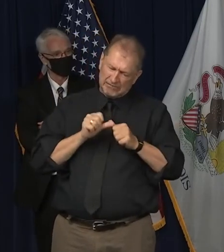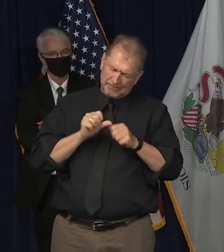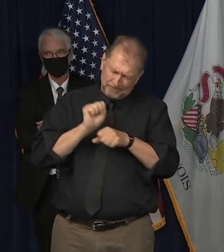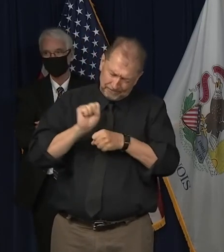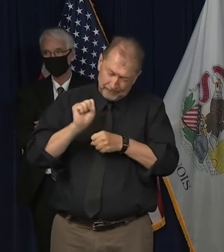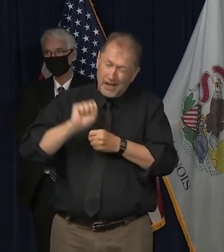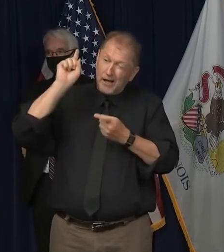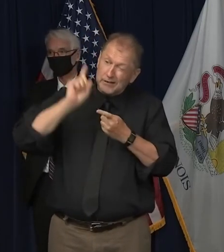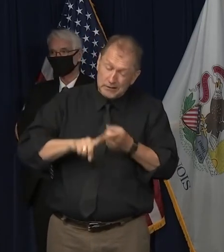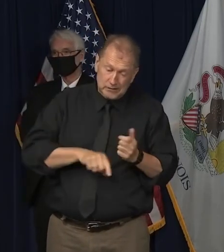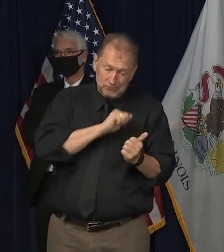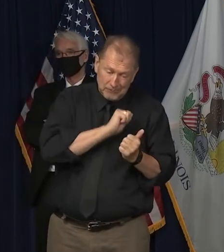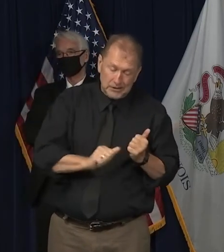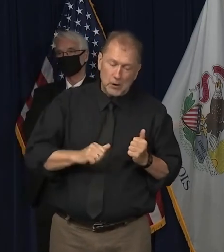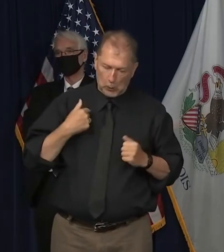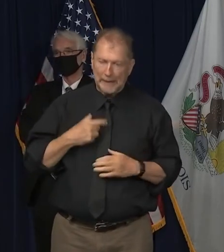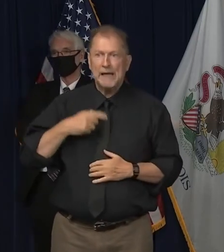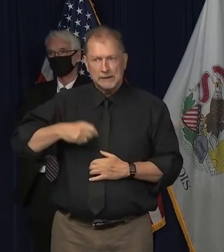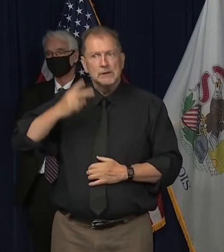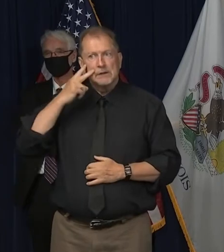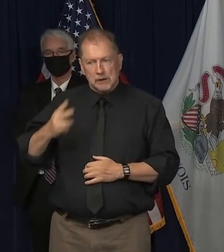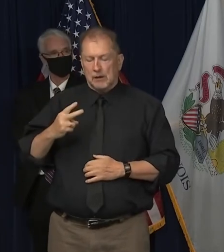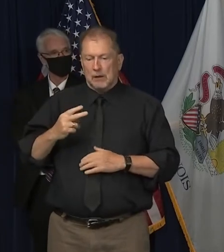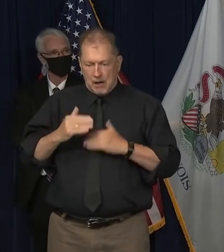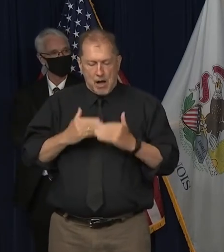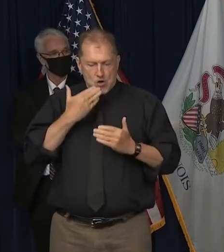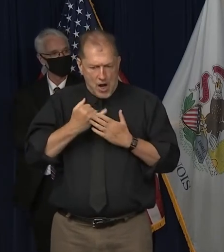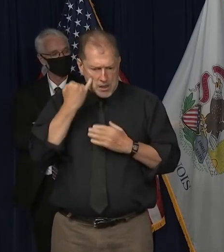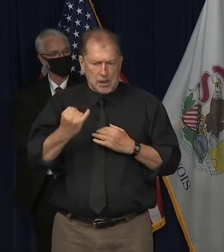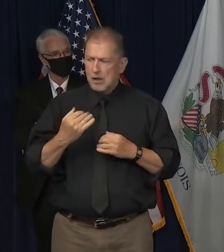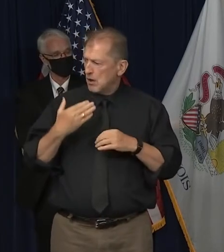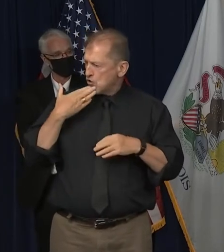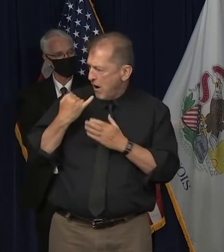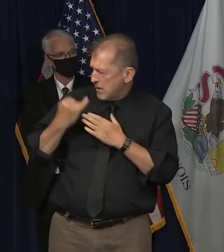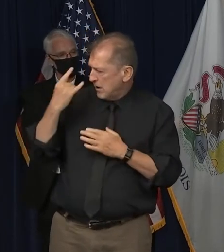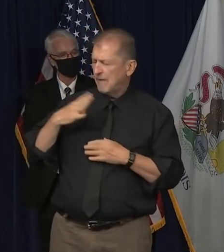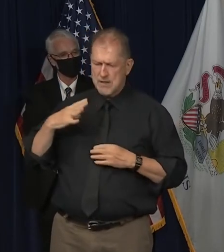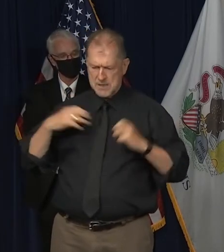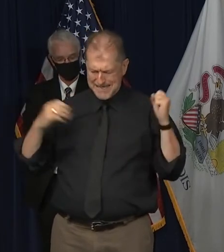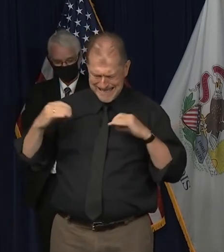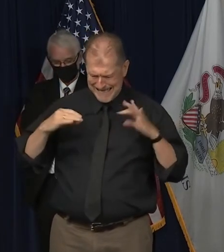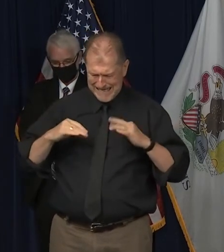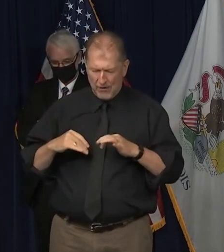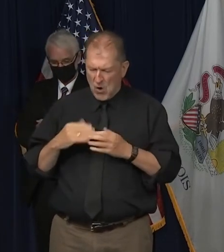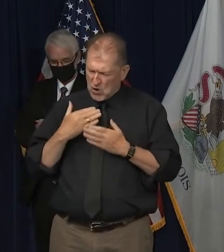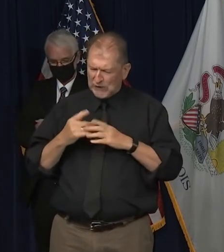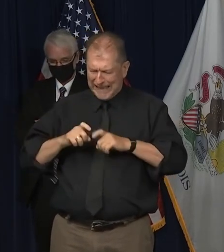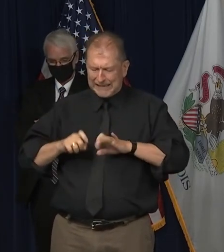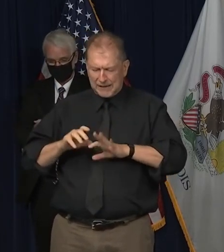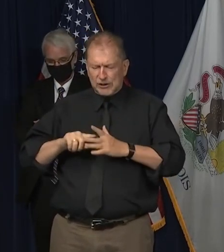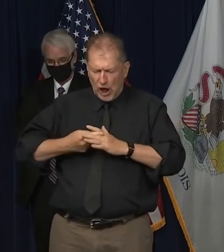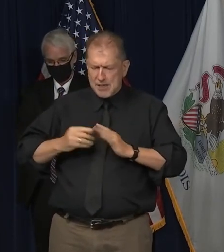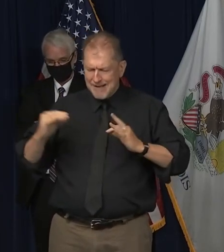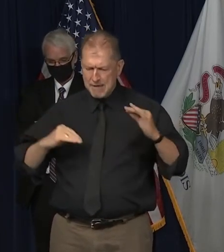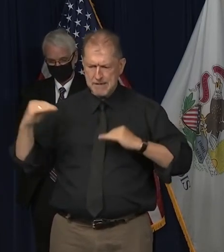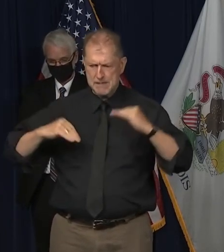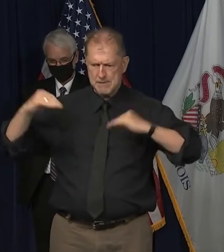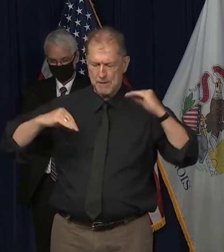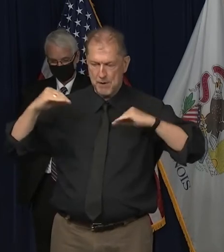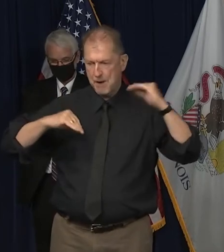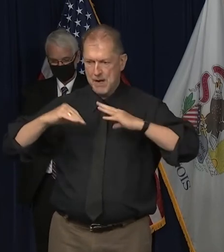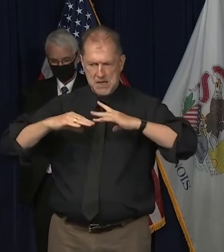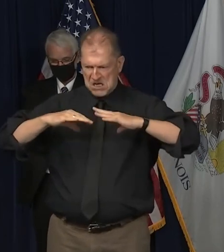we saw the progress. And every single day built more confidence in the test itself and that it could